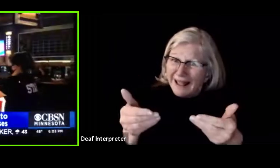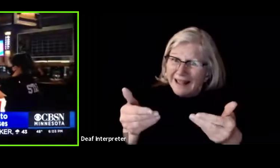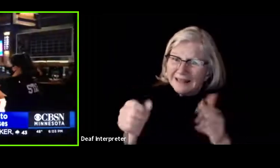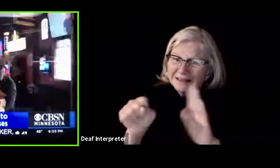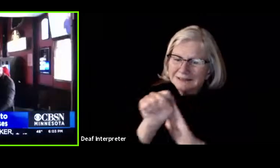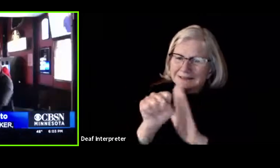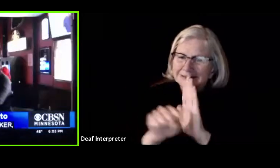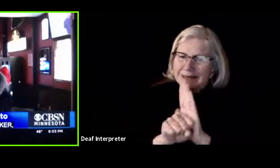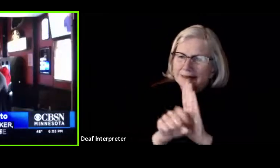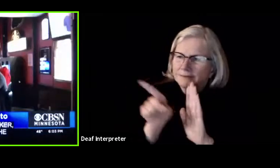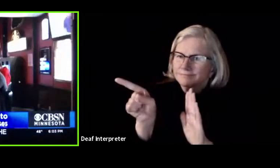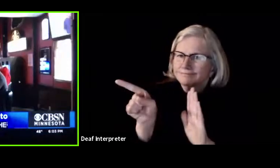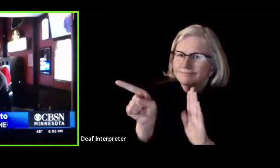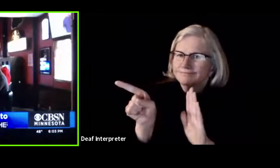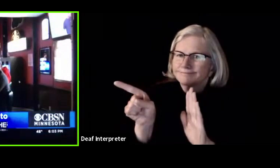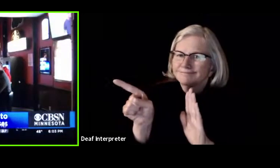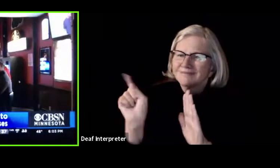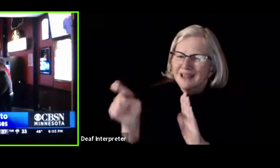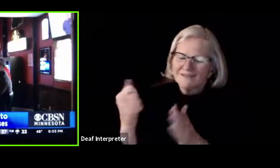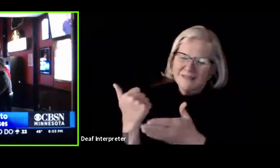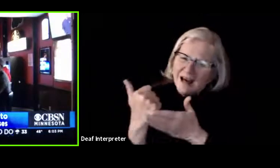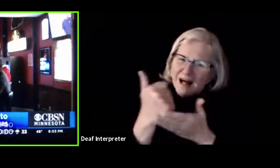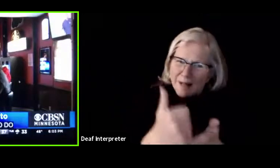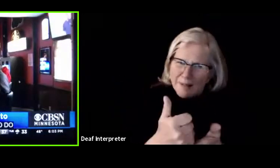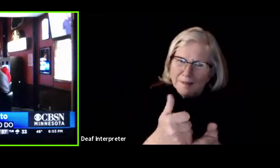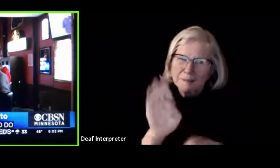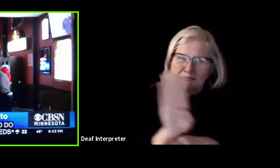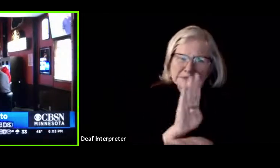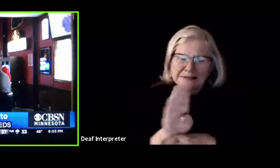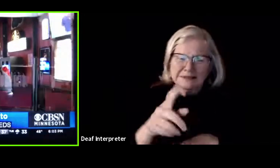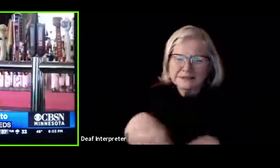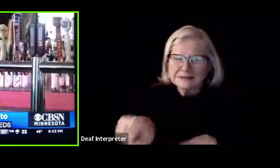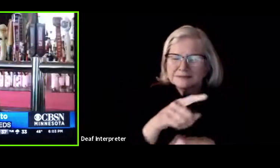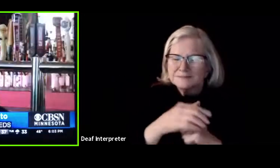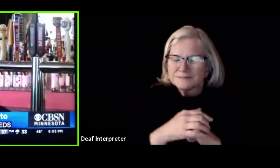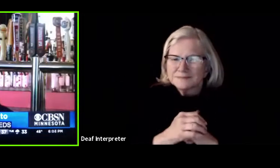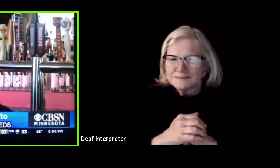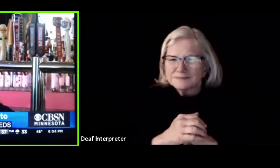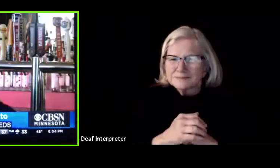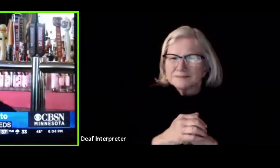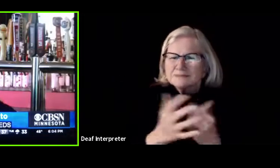them. He is looking at transferring $22 million from the CARES Act to